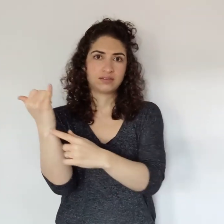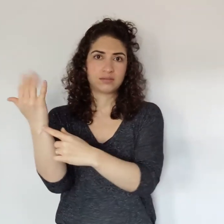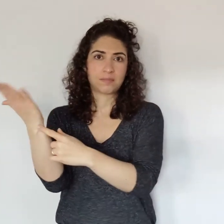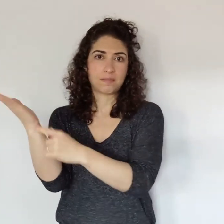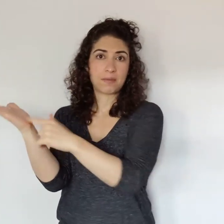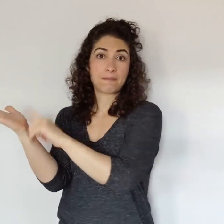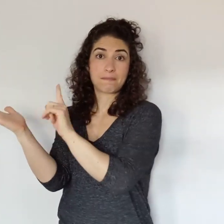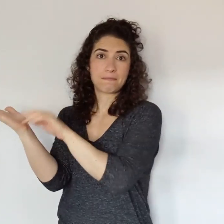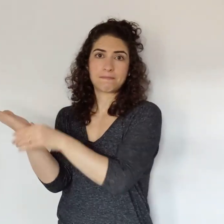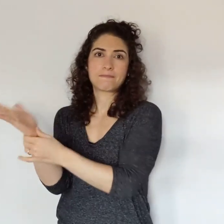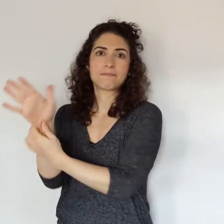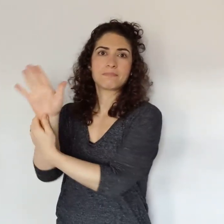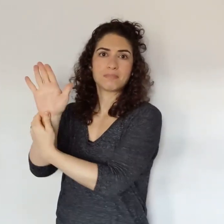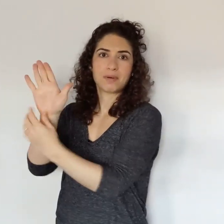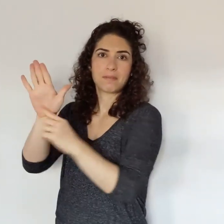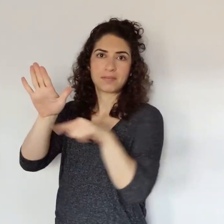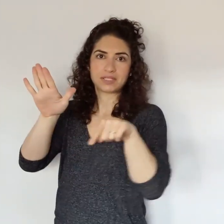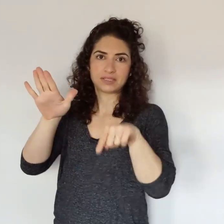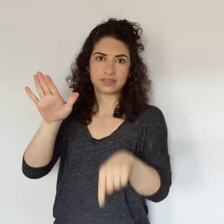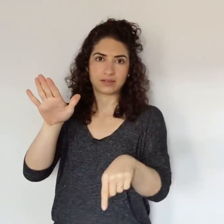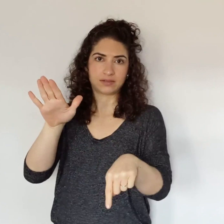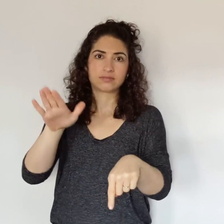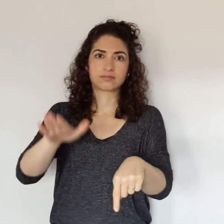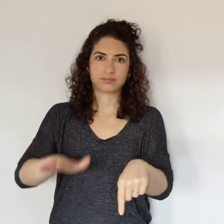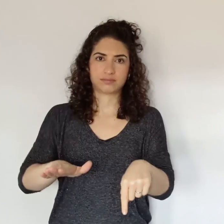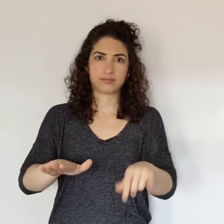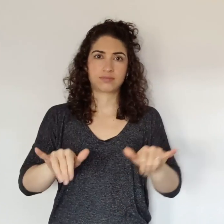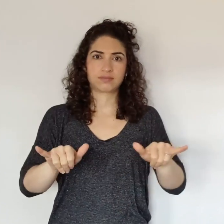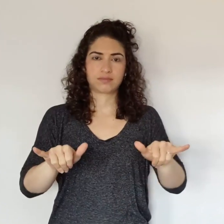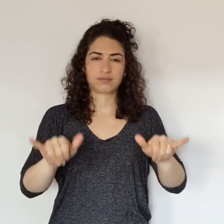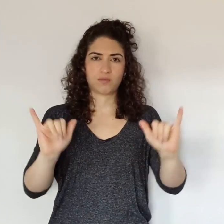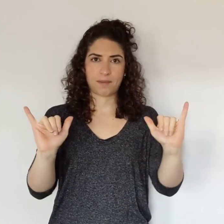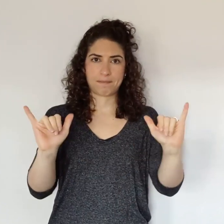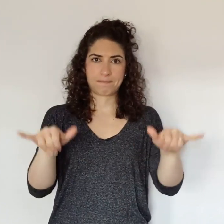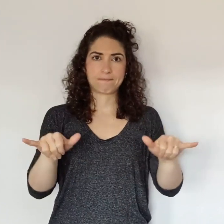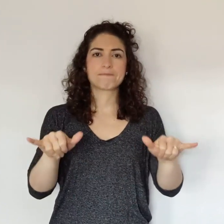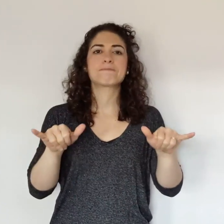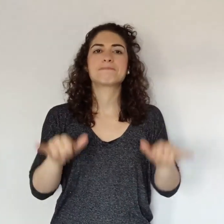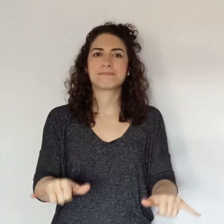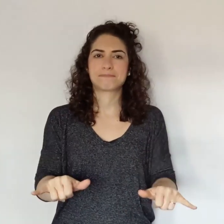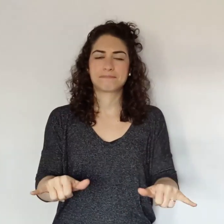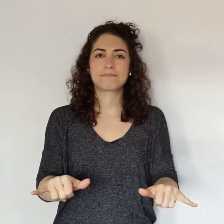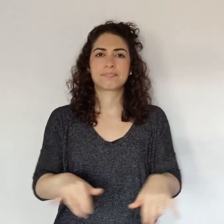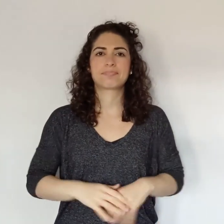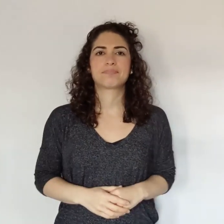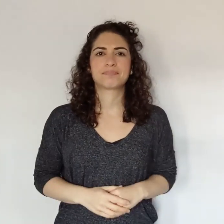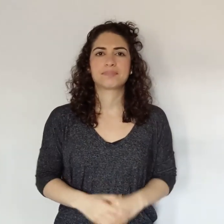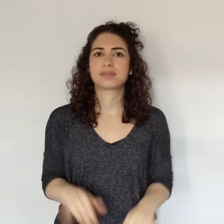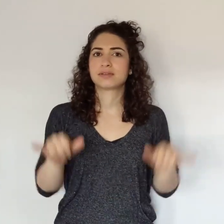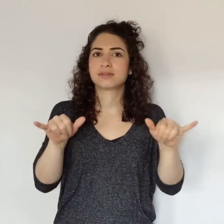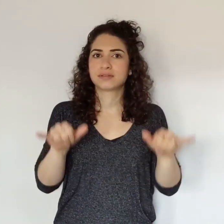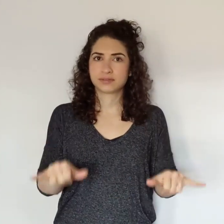It's the Y hand shape with the palm facing down, not up, down.